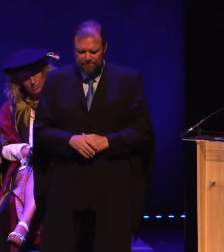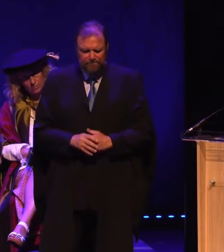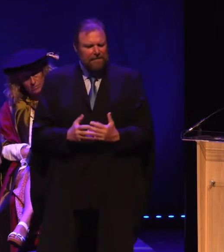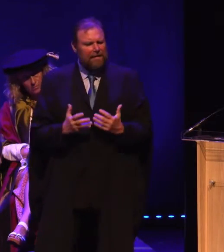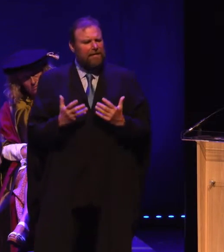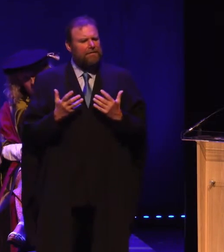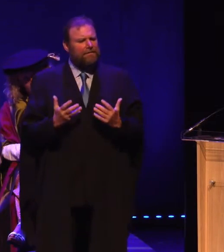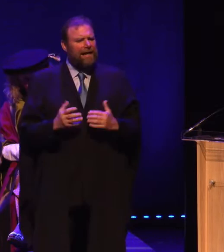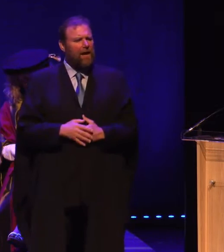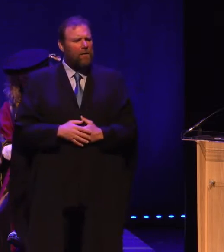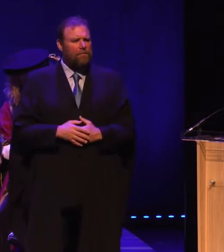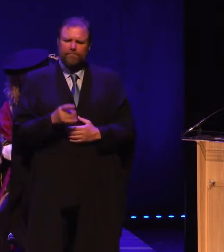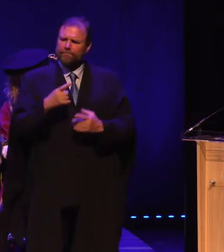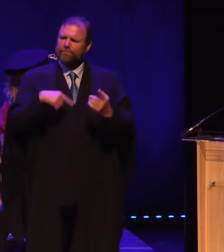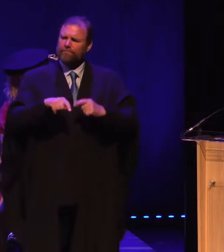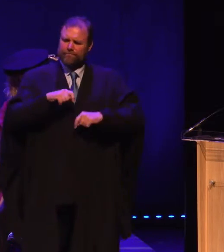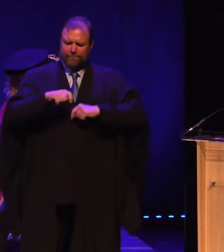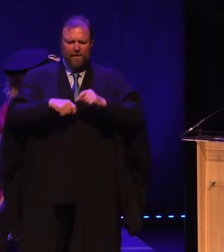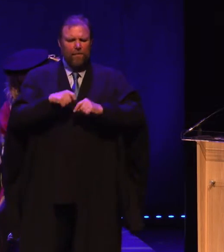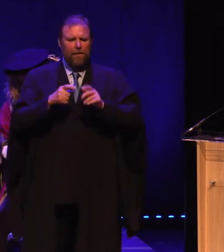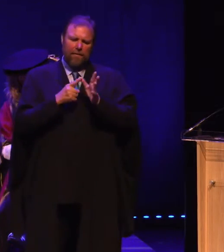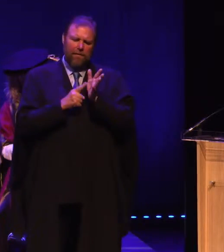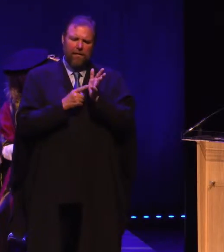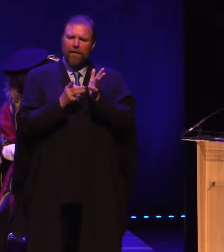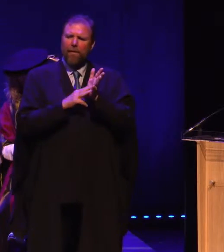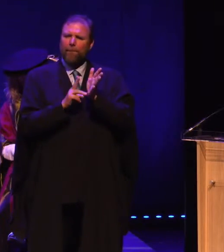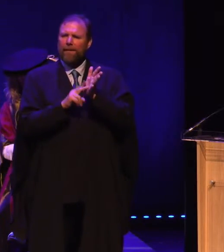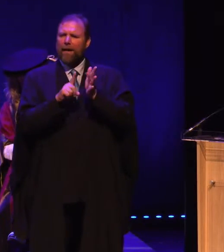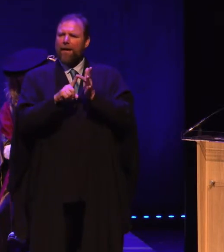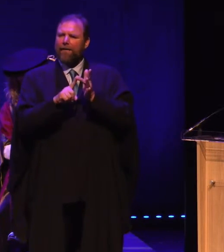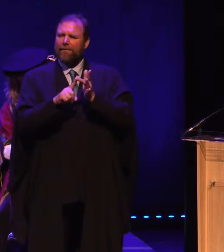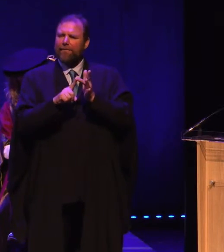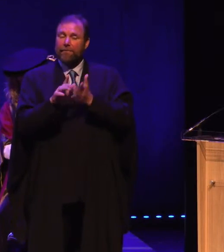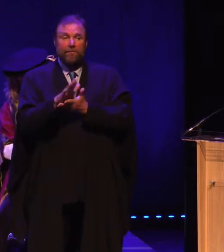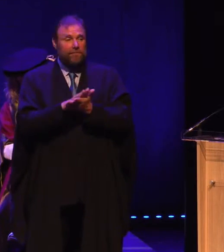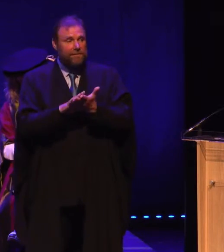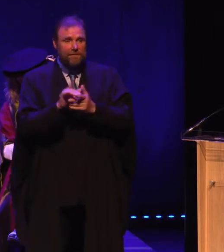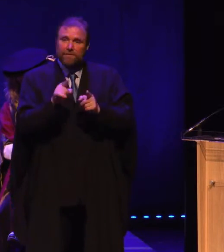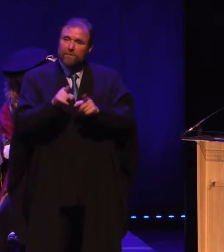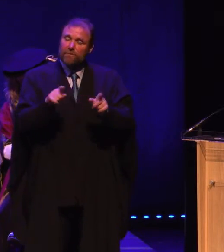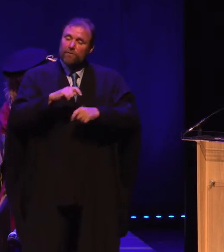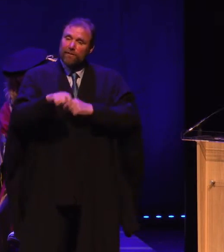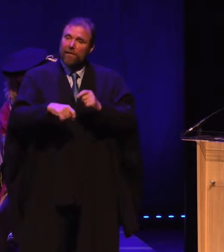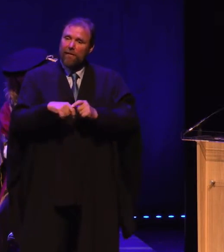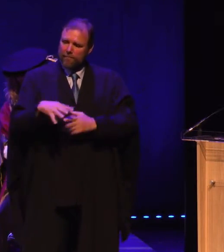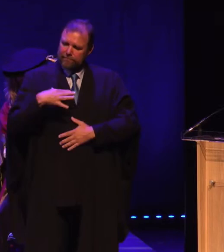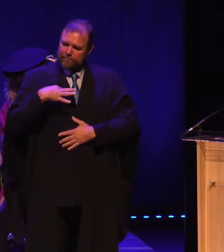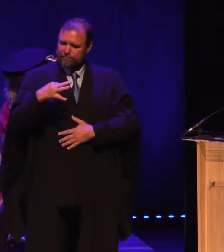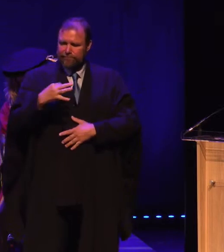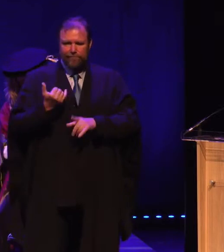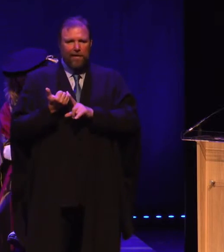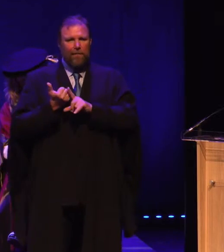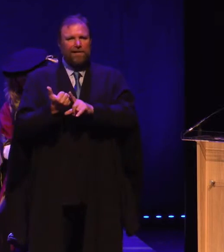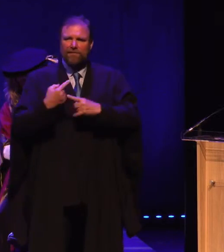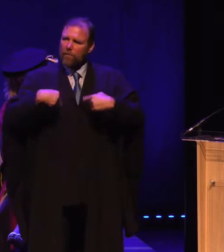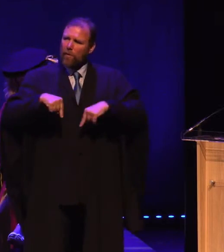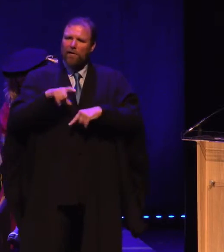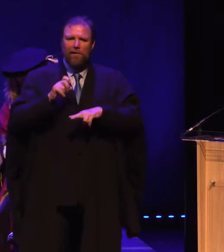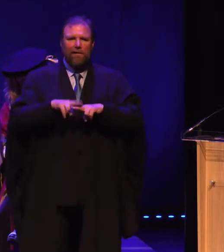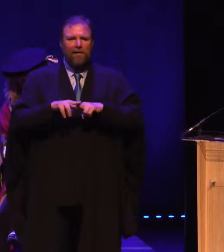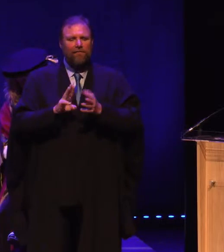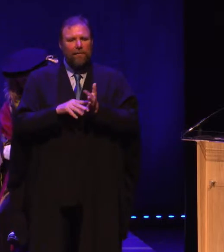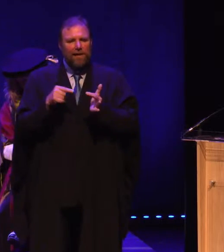now alumni of, and therefore ambassadors, for Cardiff Metropolitan University.